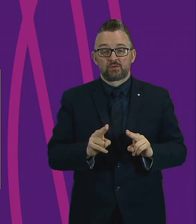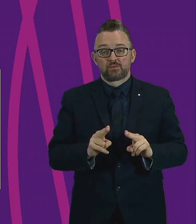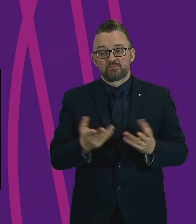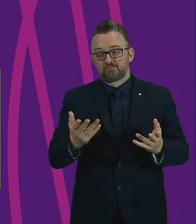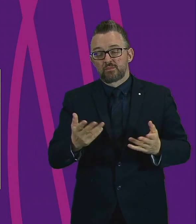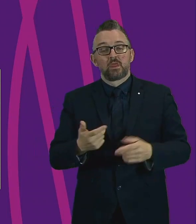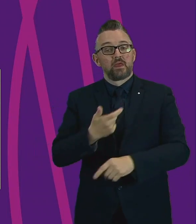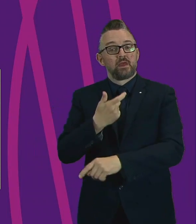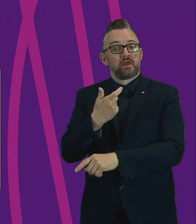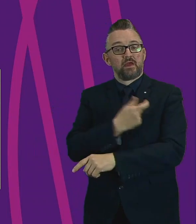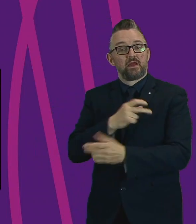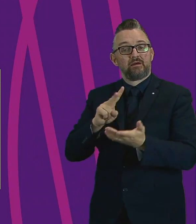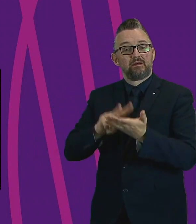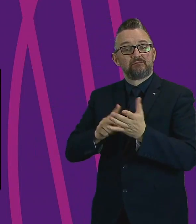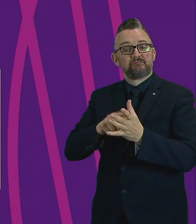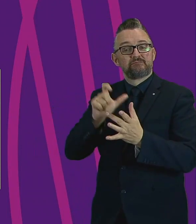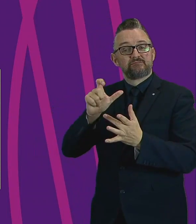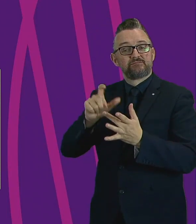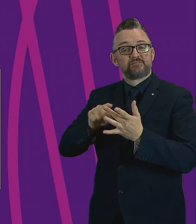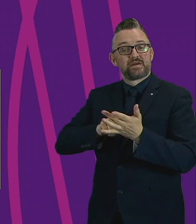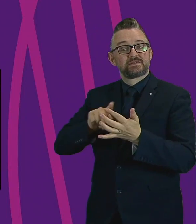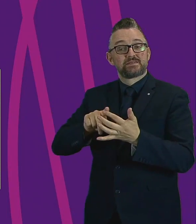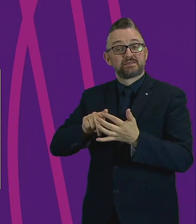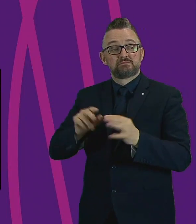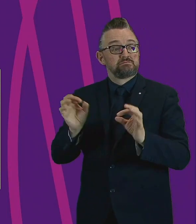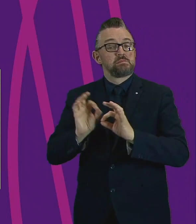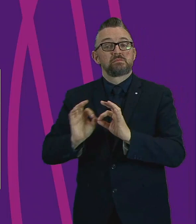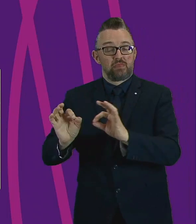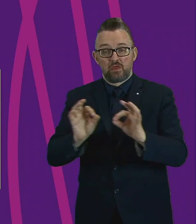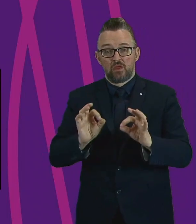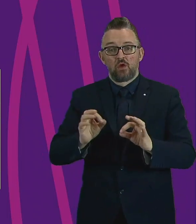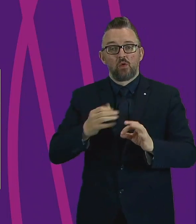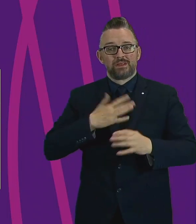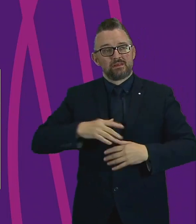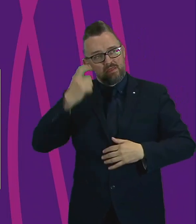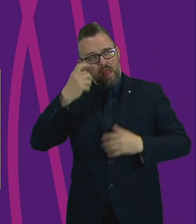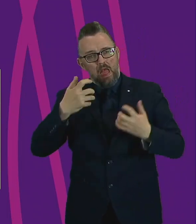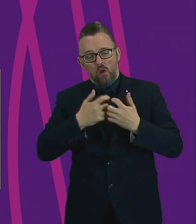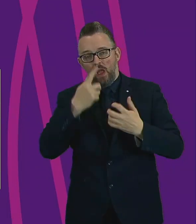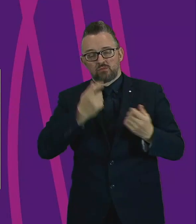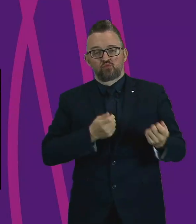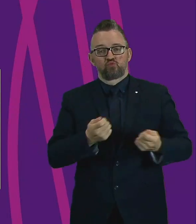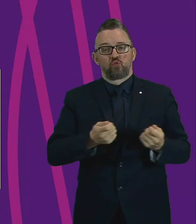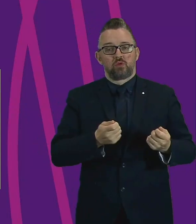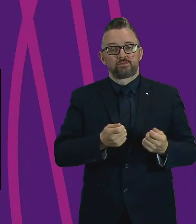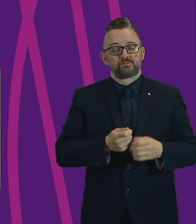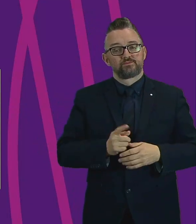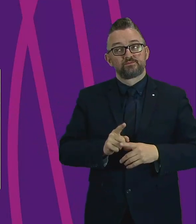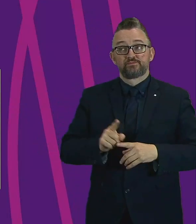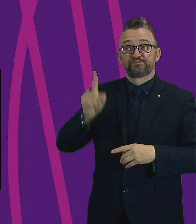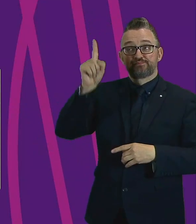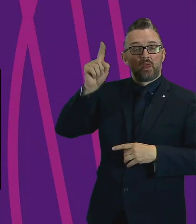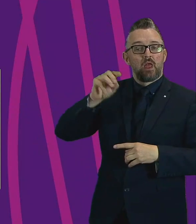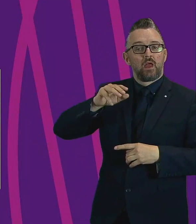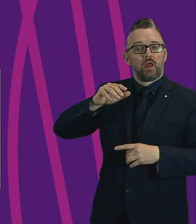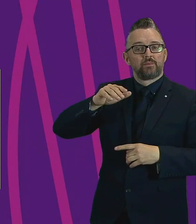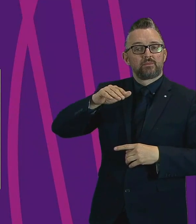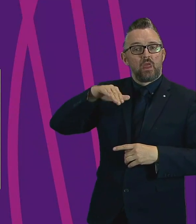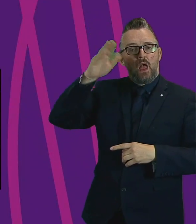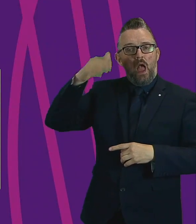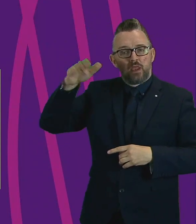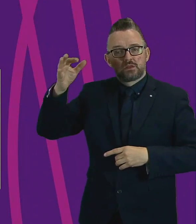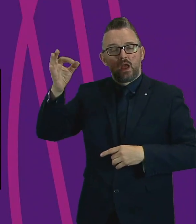be the main barrier to harmful future waves of the virus sweeping through our population. In the Highlands and Islands, there is also the potential